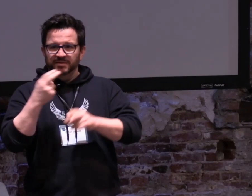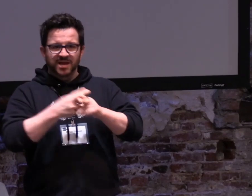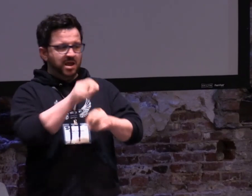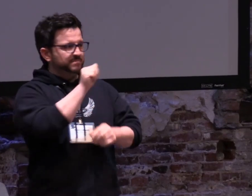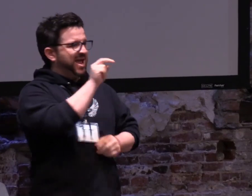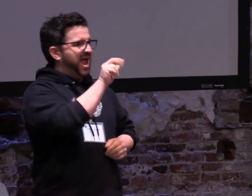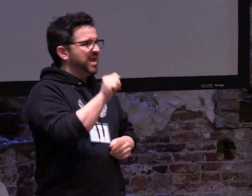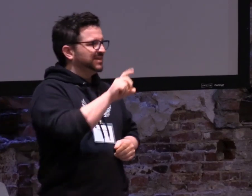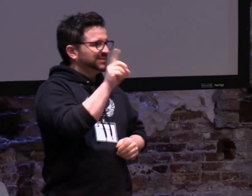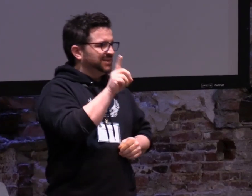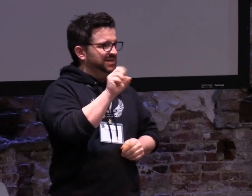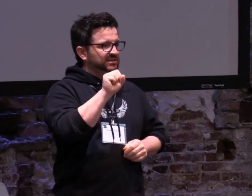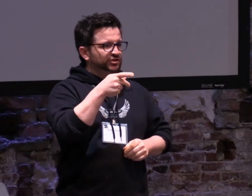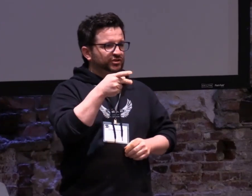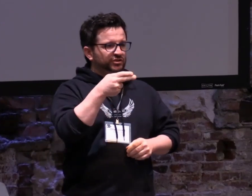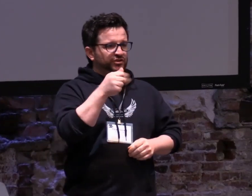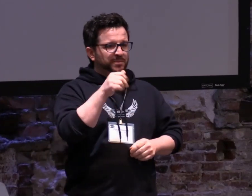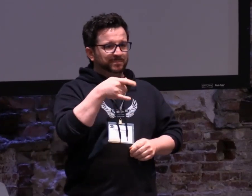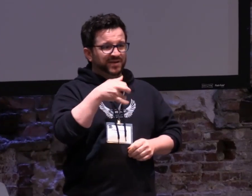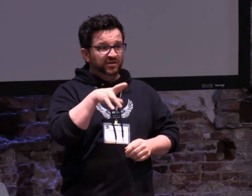association with Steppenwolf Theater Company.